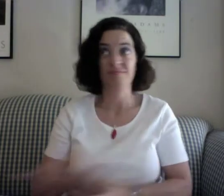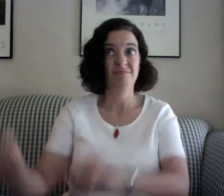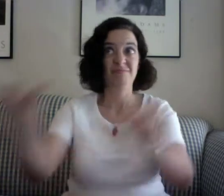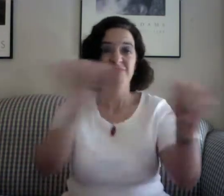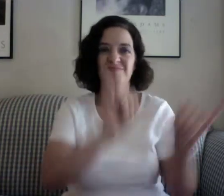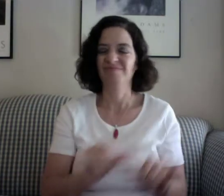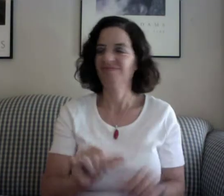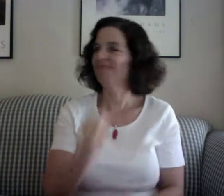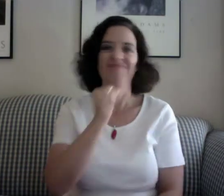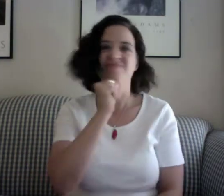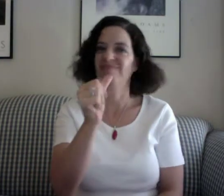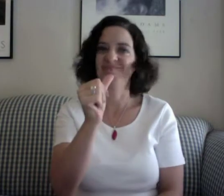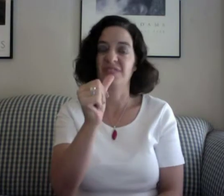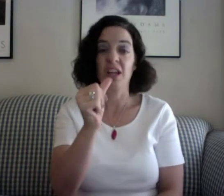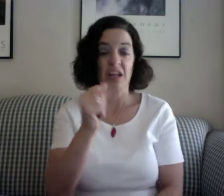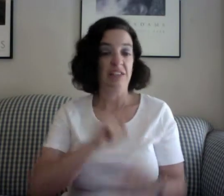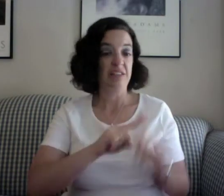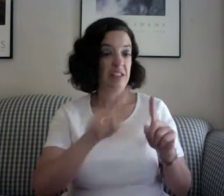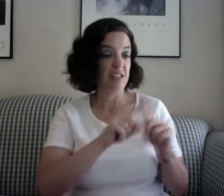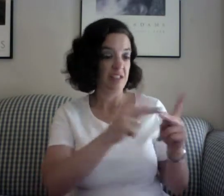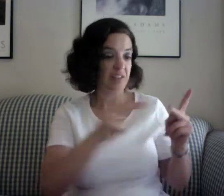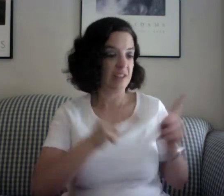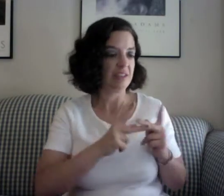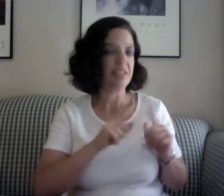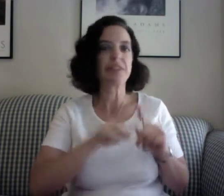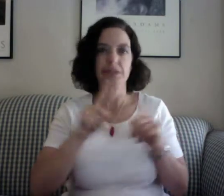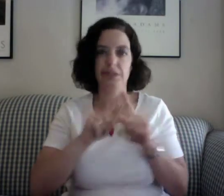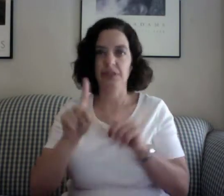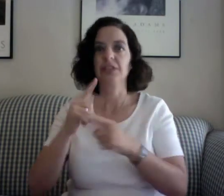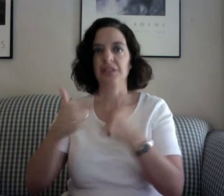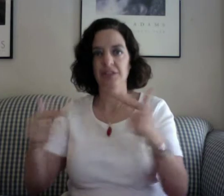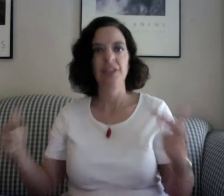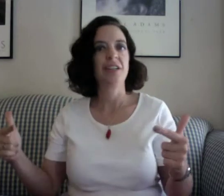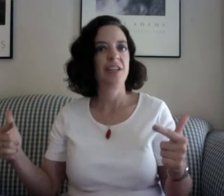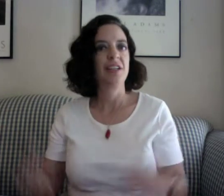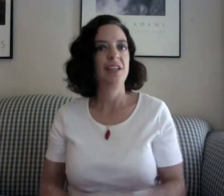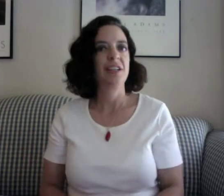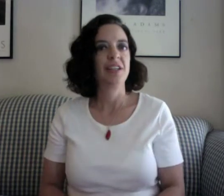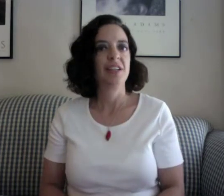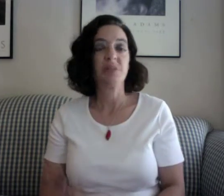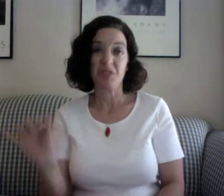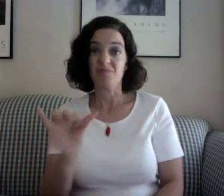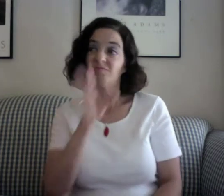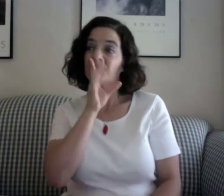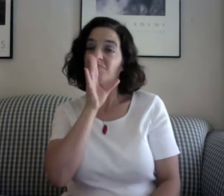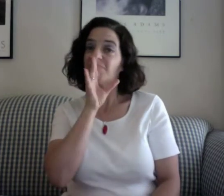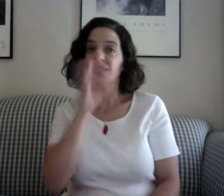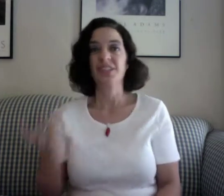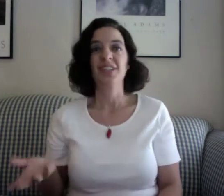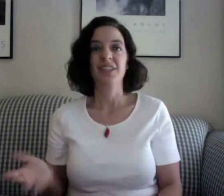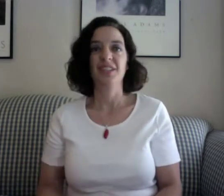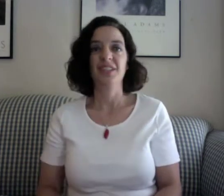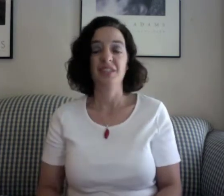And also, ASL is not universal. Different places have different languages, just like spoken